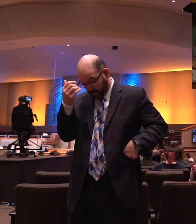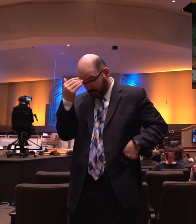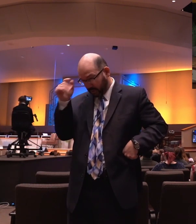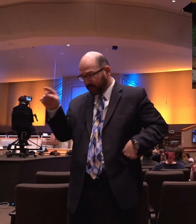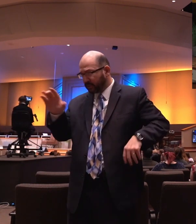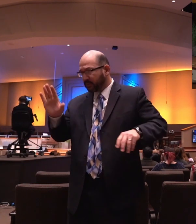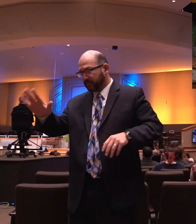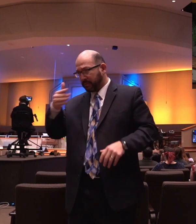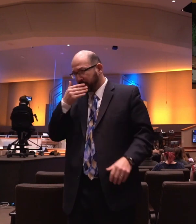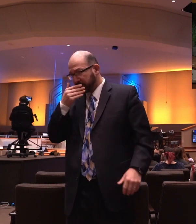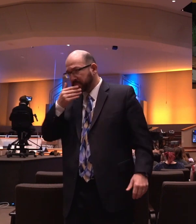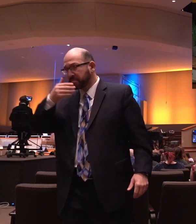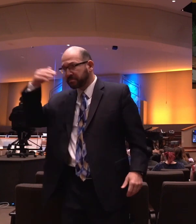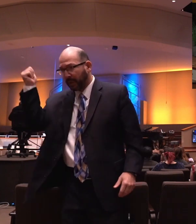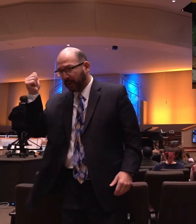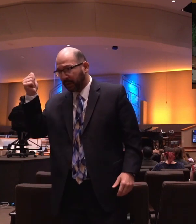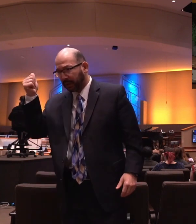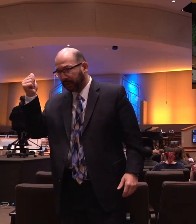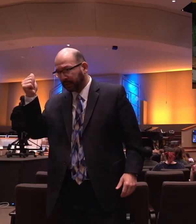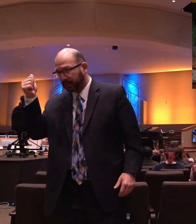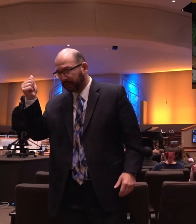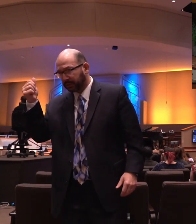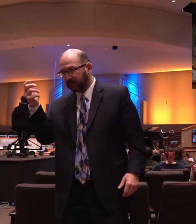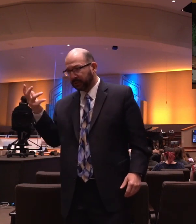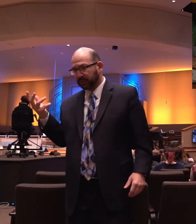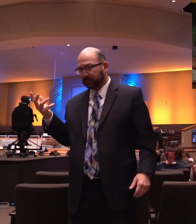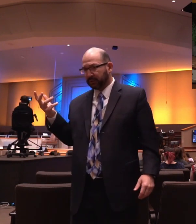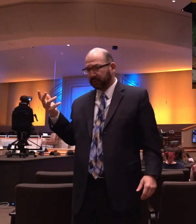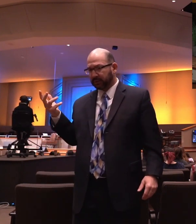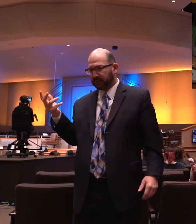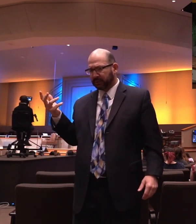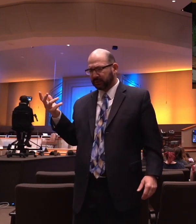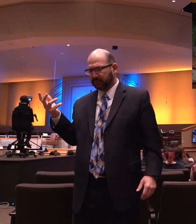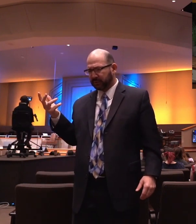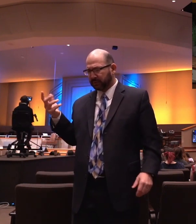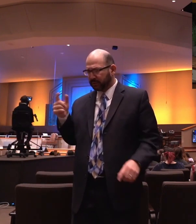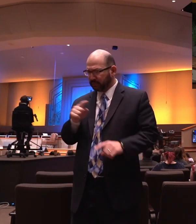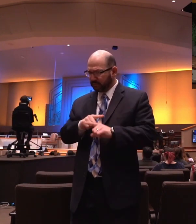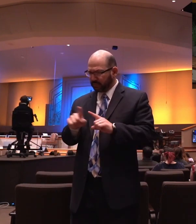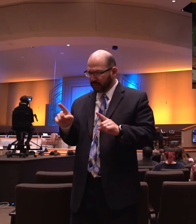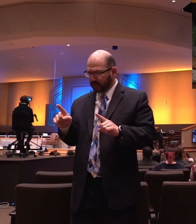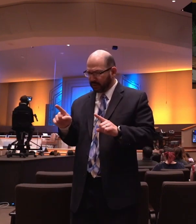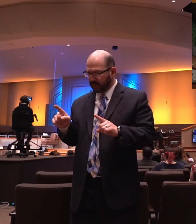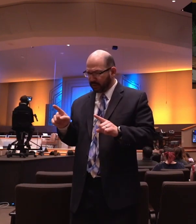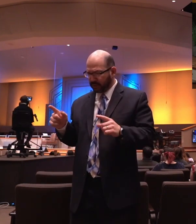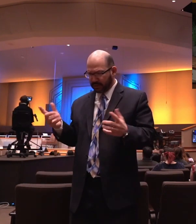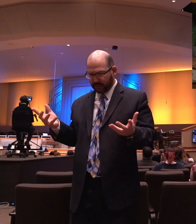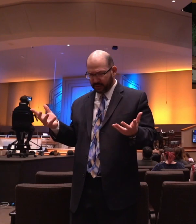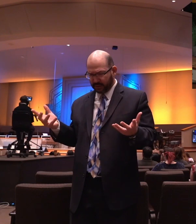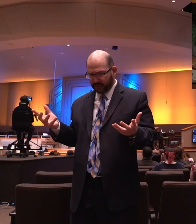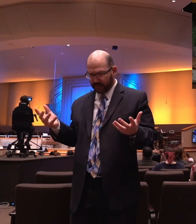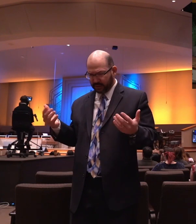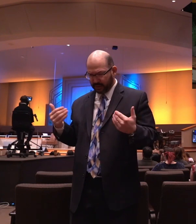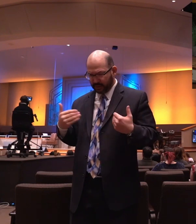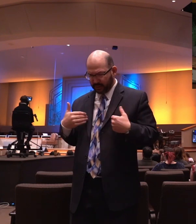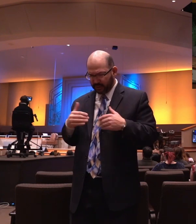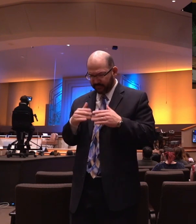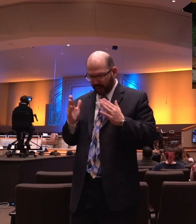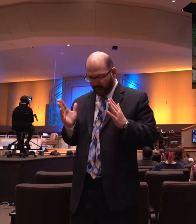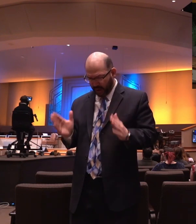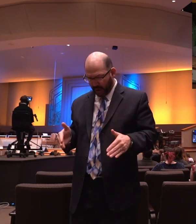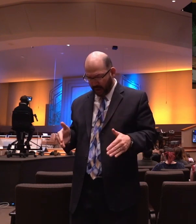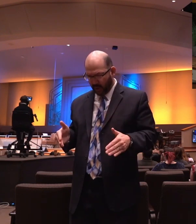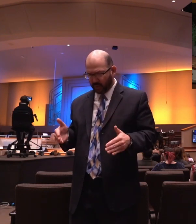they could and I don't feel like they should have done more, but the reality hit me. I have a house, we have a